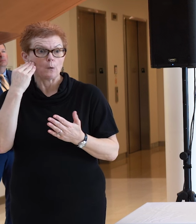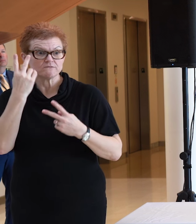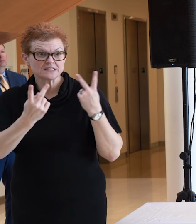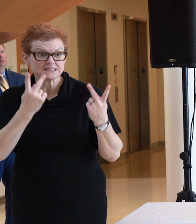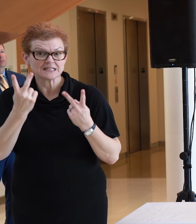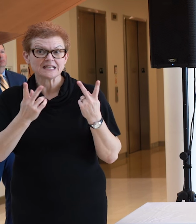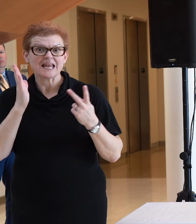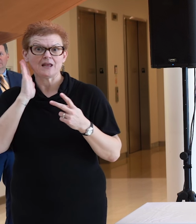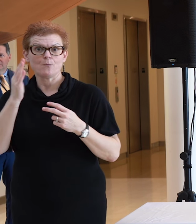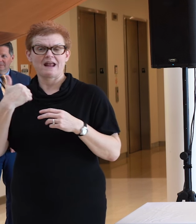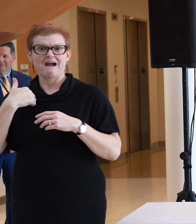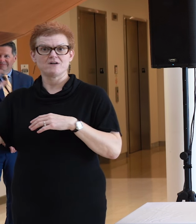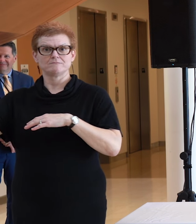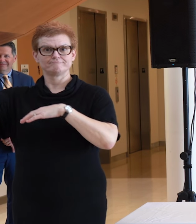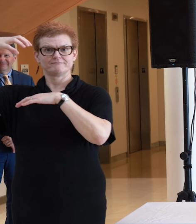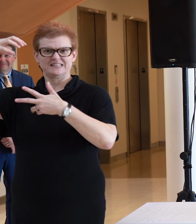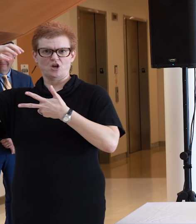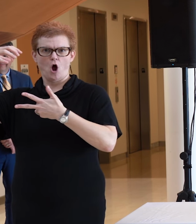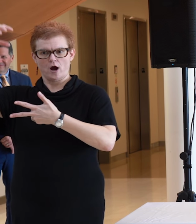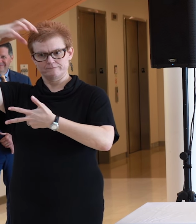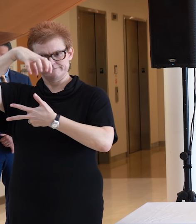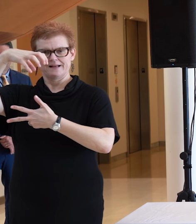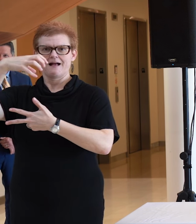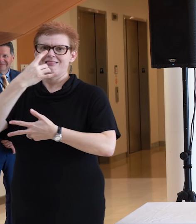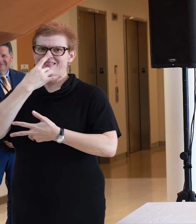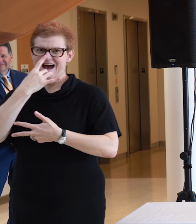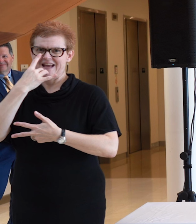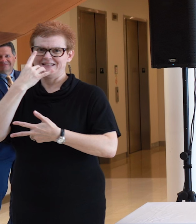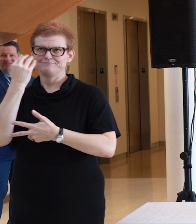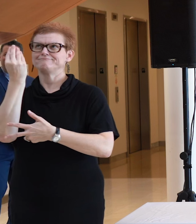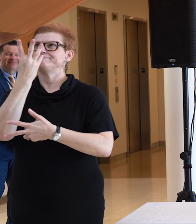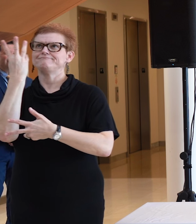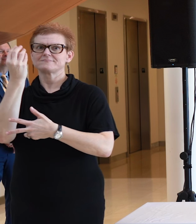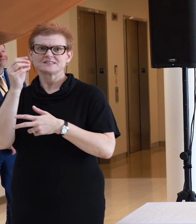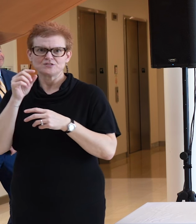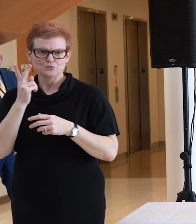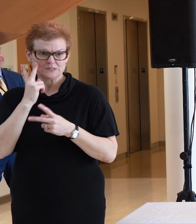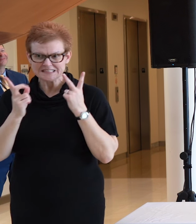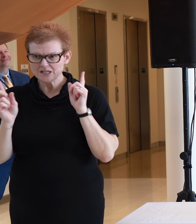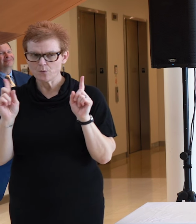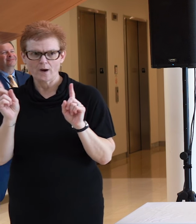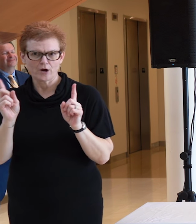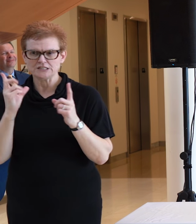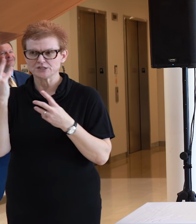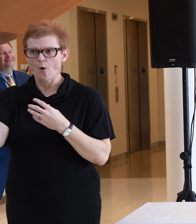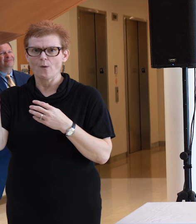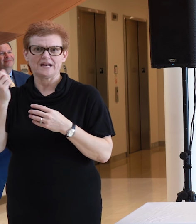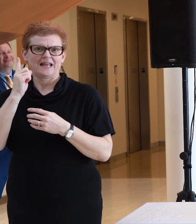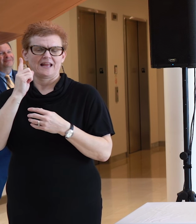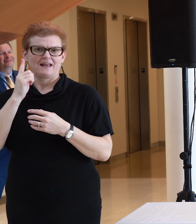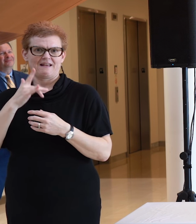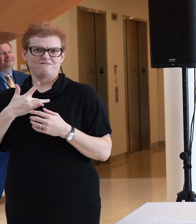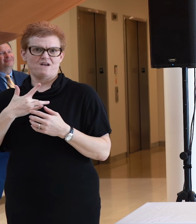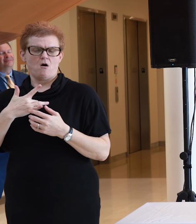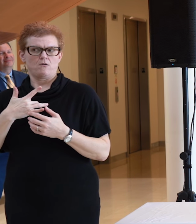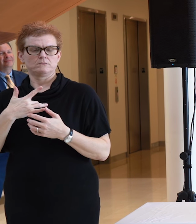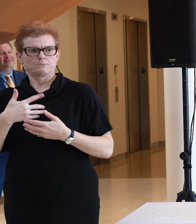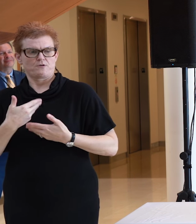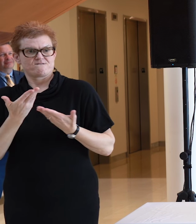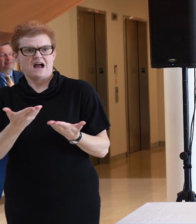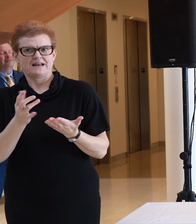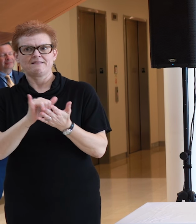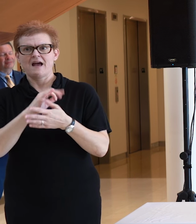on top of his car because he was driving into neighborhoods to be able to see where he was going, because he felt that providing that type of care and going